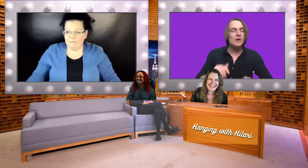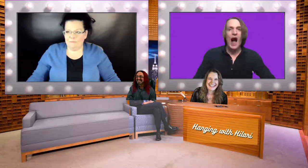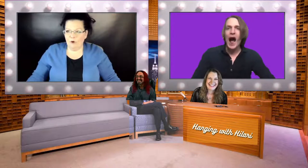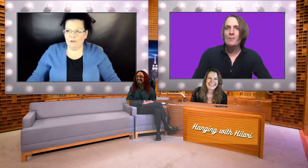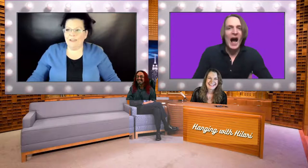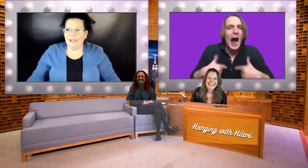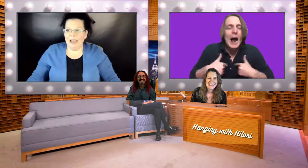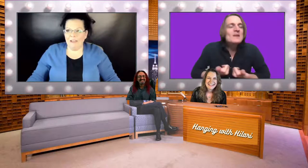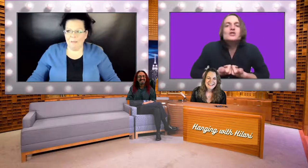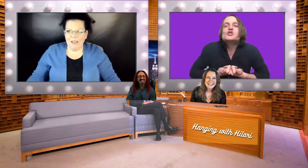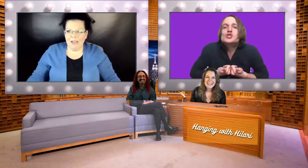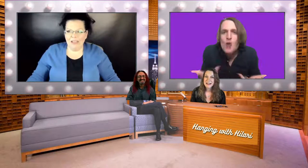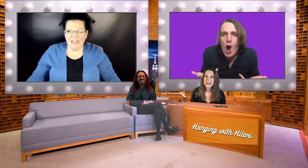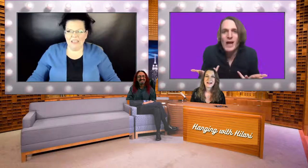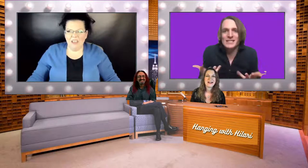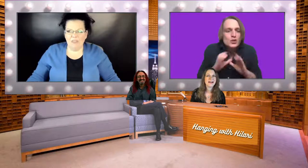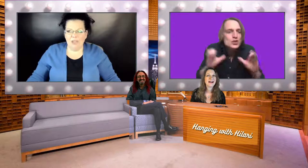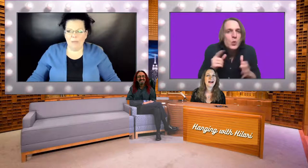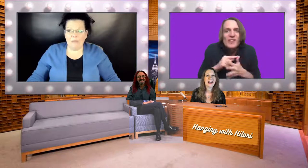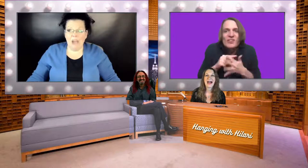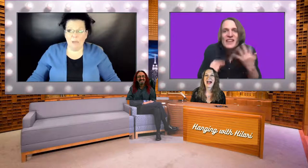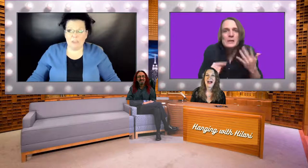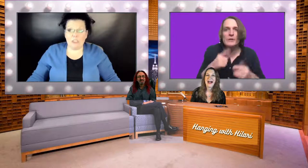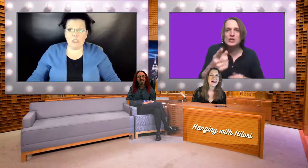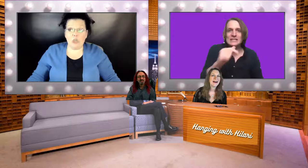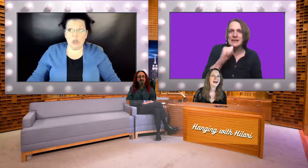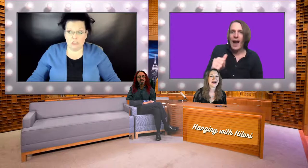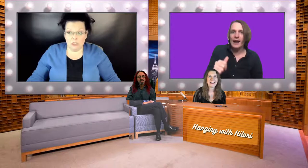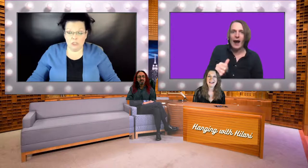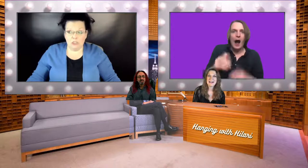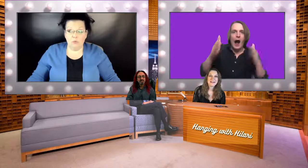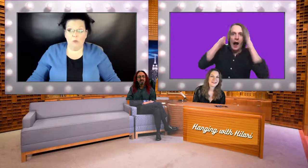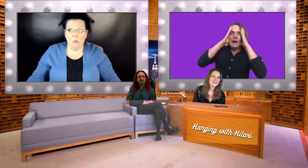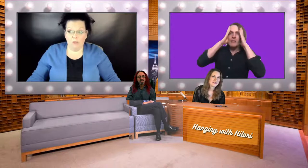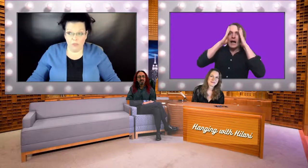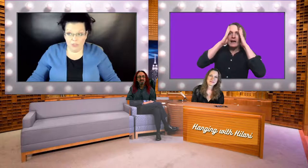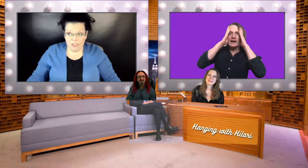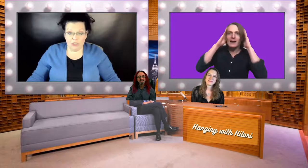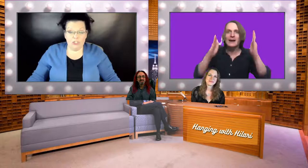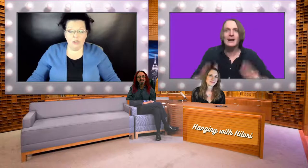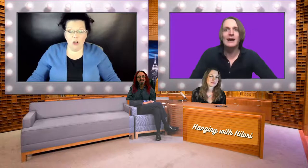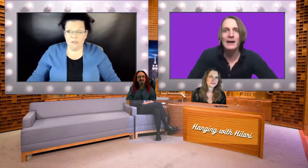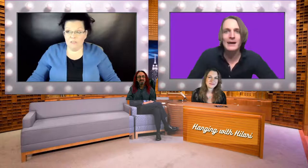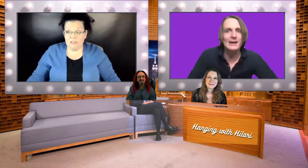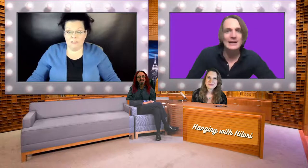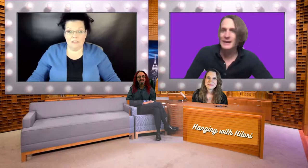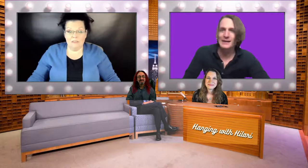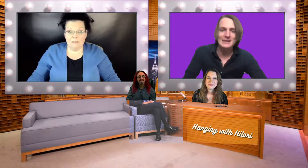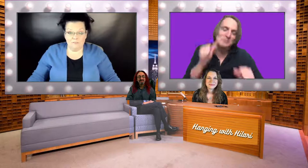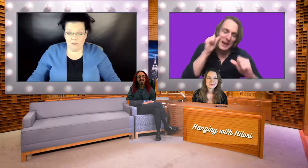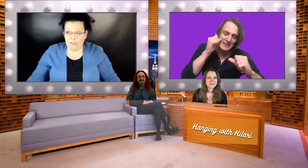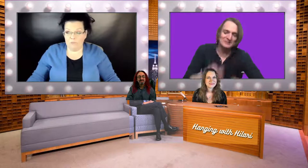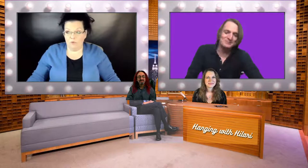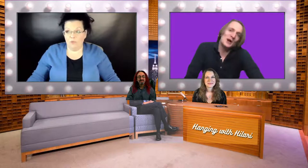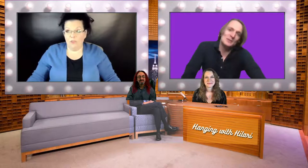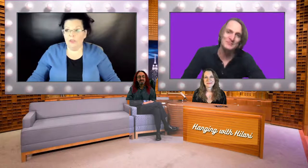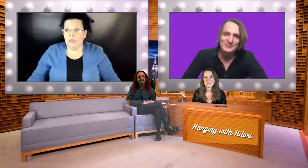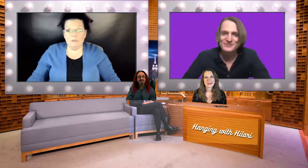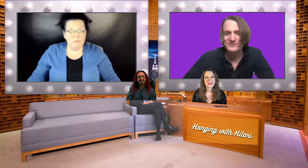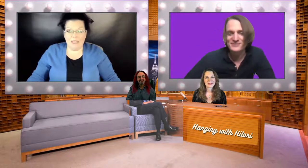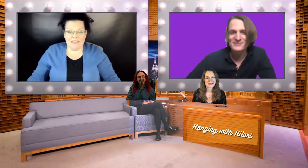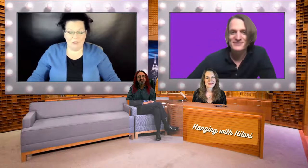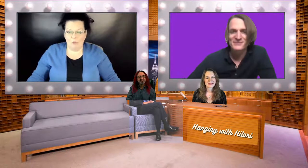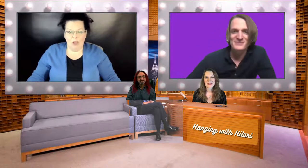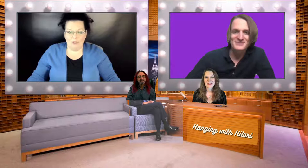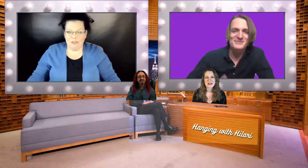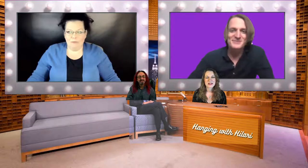take a smoke, and come on like nothing happened. I was exhausted just doing one thing, and she did all of this in very smooth. It